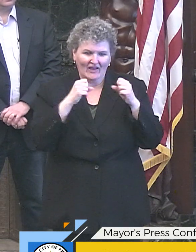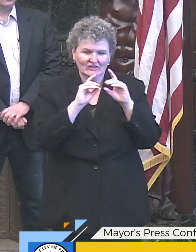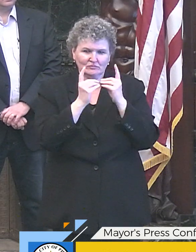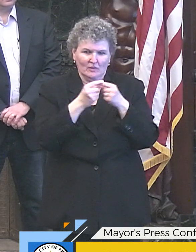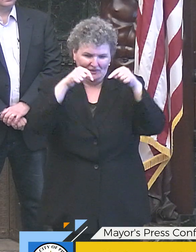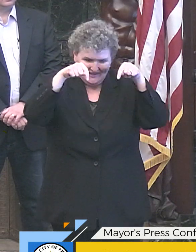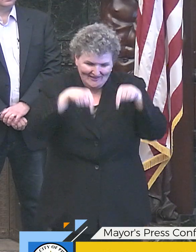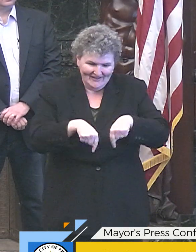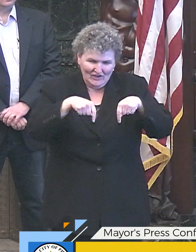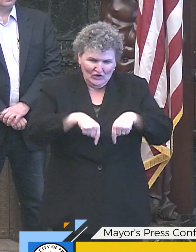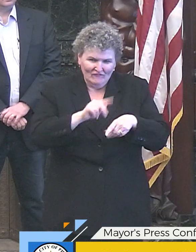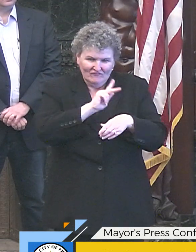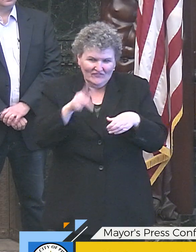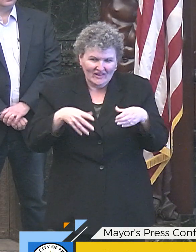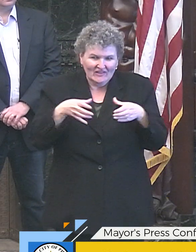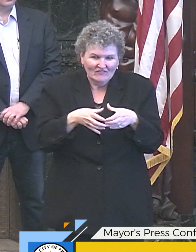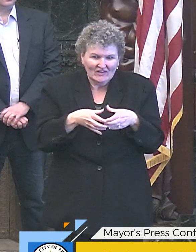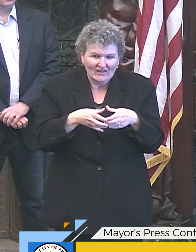that.